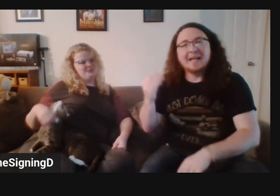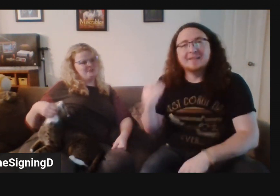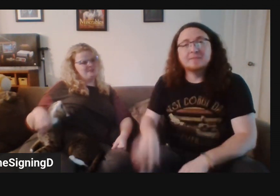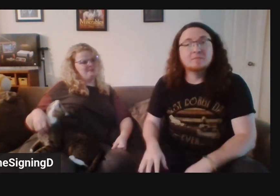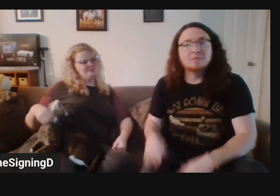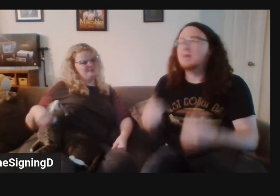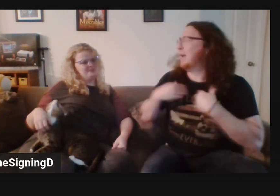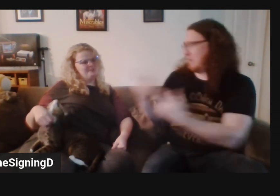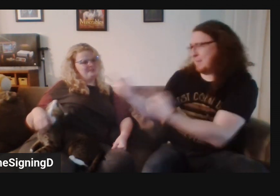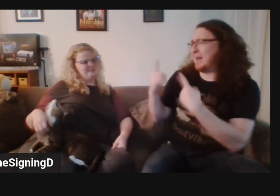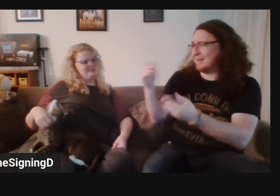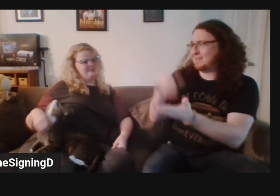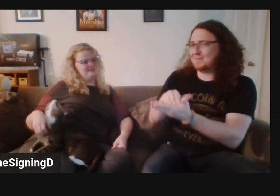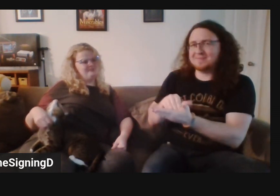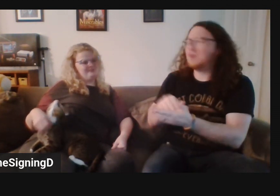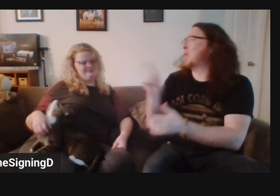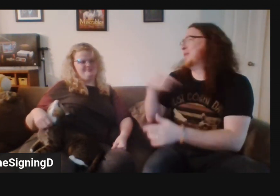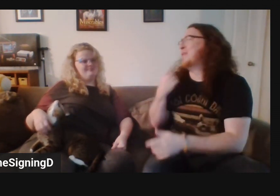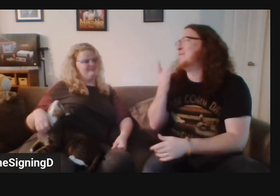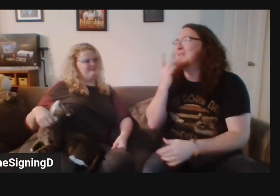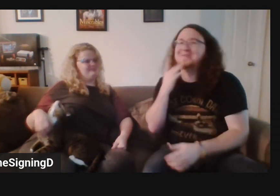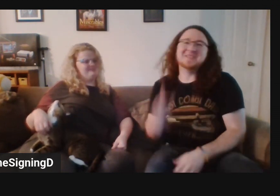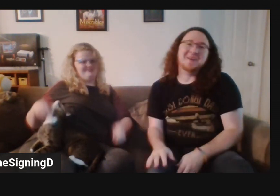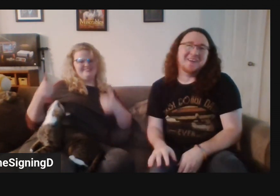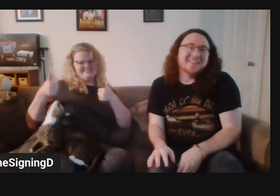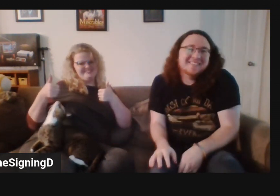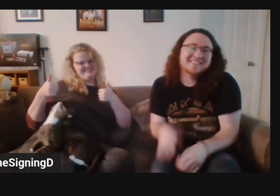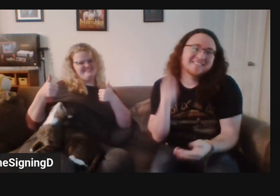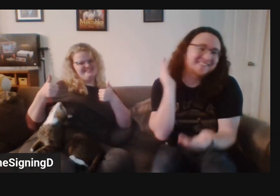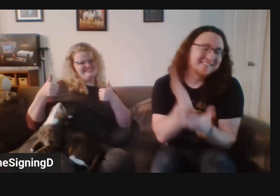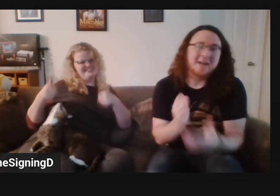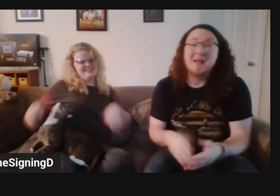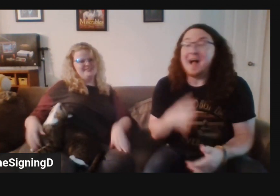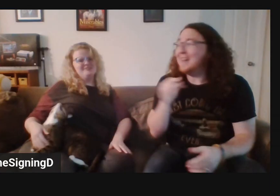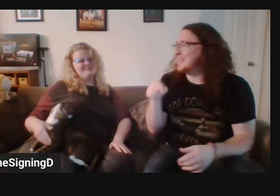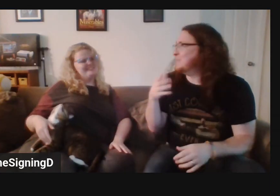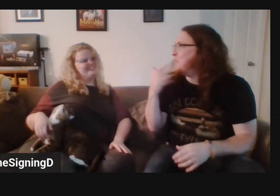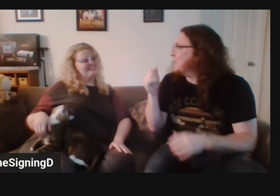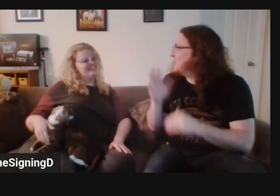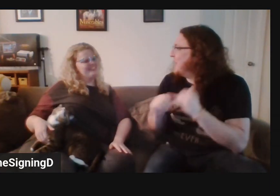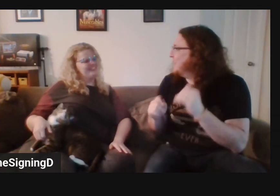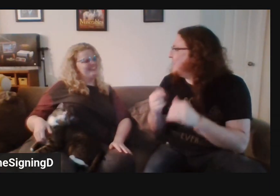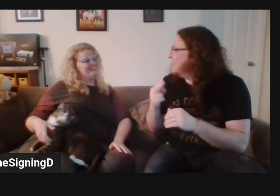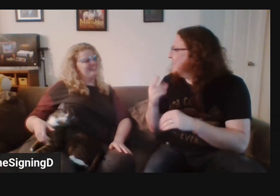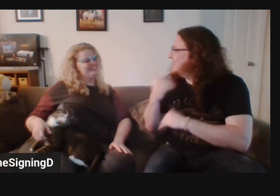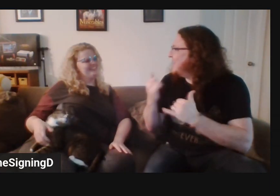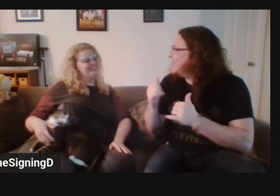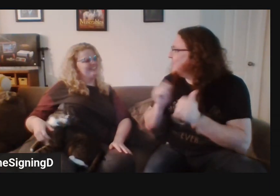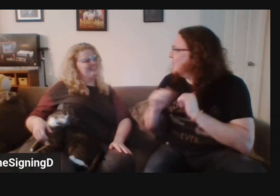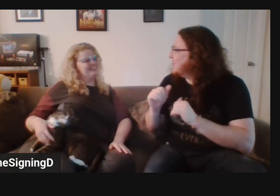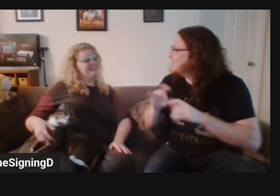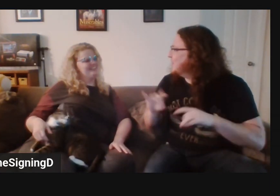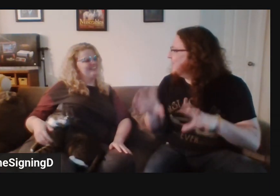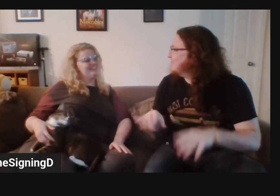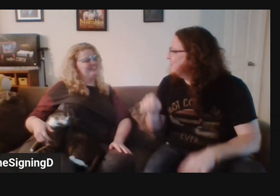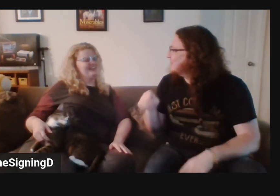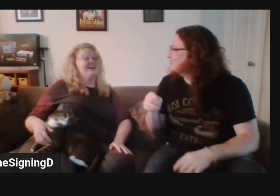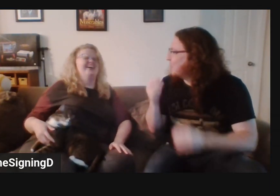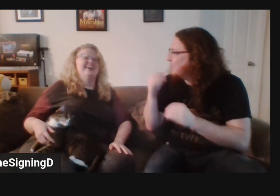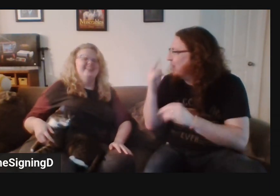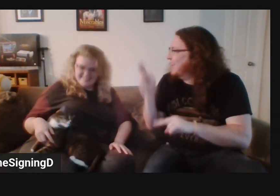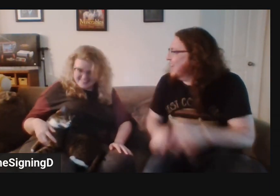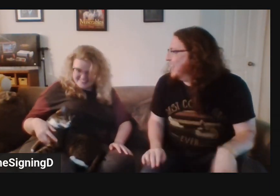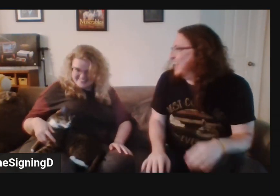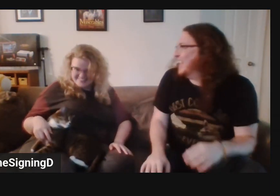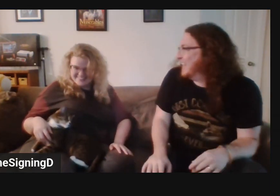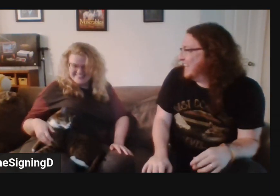have to have you back on again. You're one of our favorite guests. Yes. Aw. I like this better than the Today Show Australia. This was